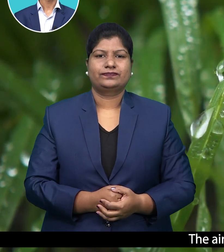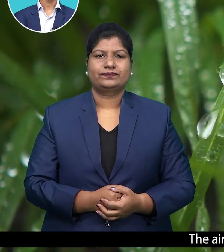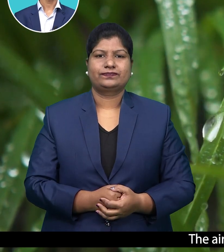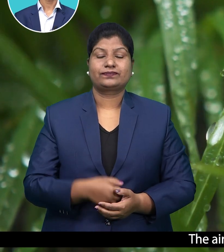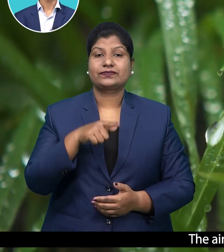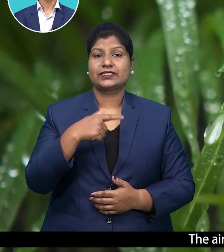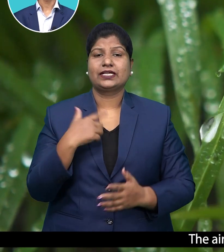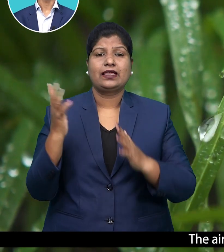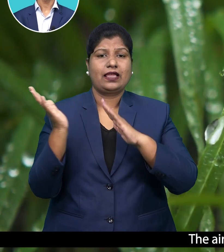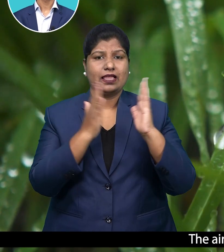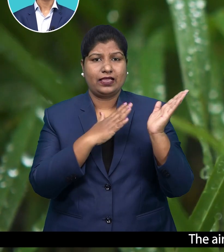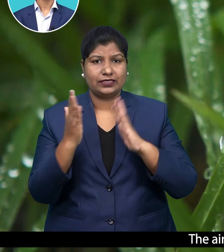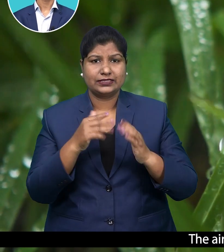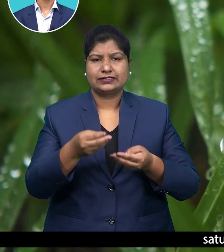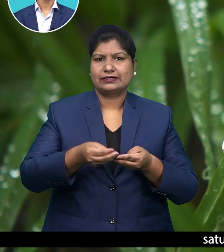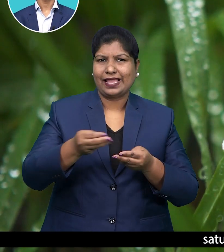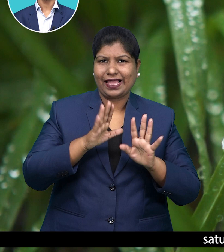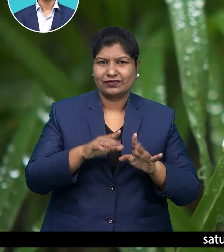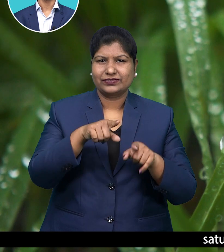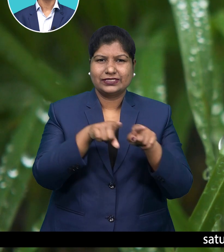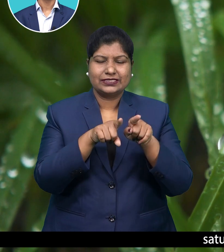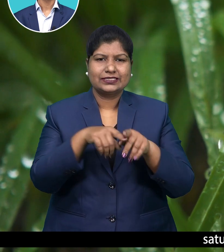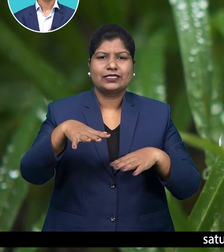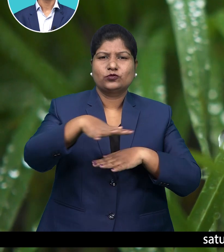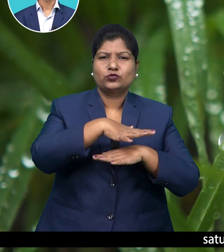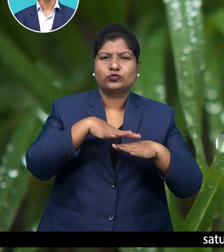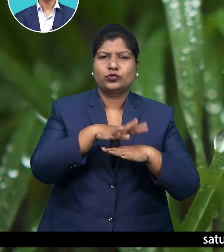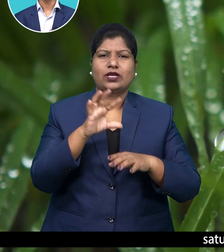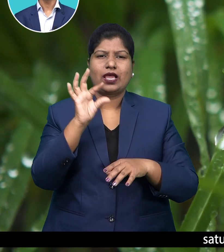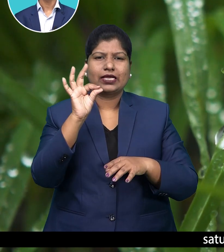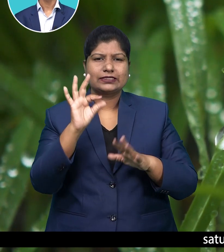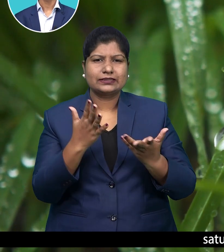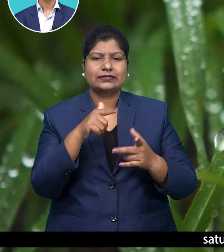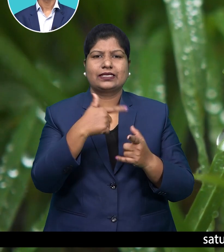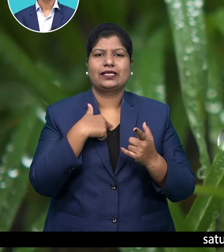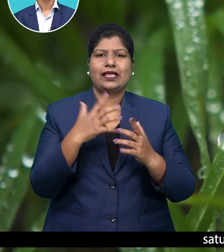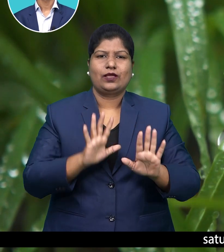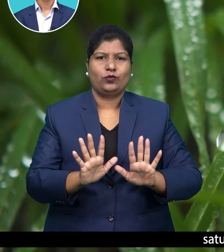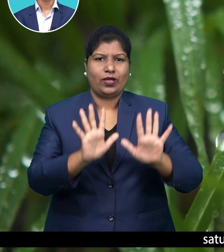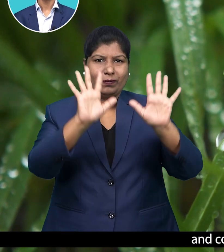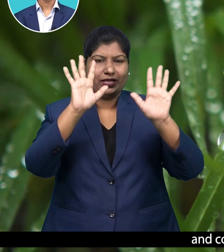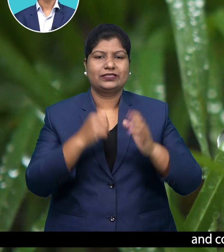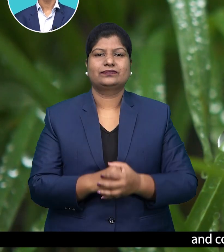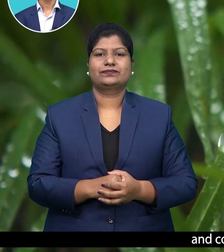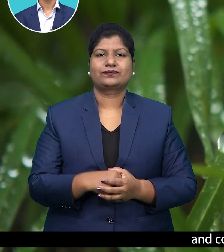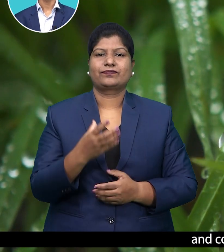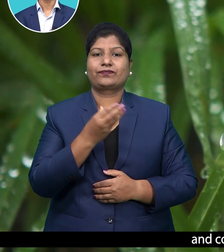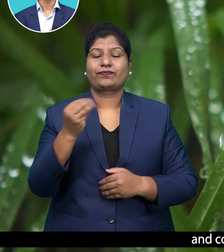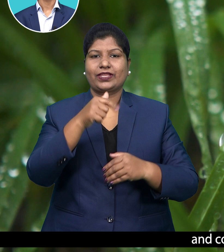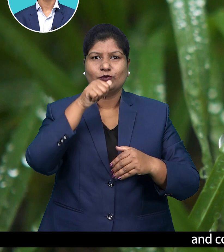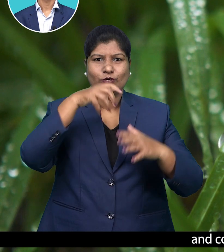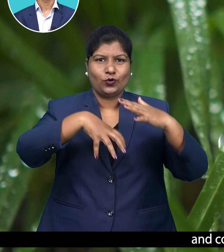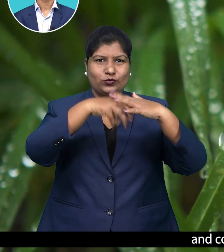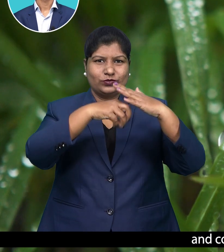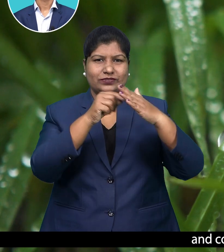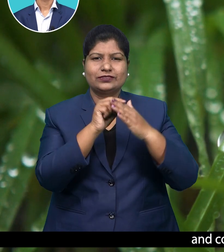The air near them becomes saturated with vapor and condensation